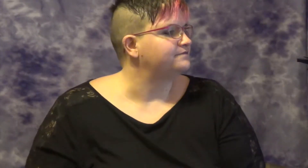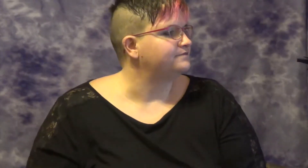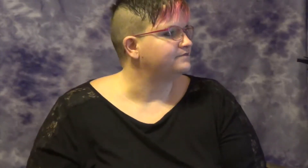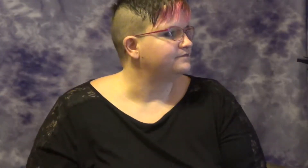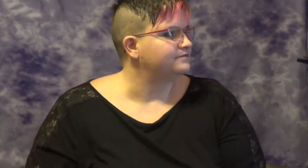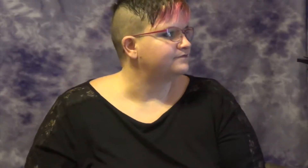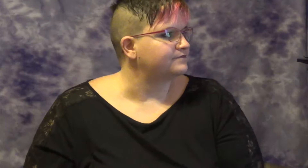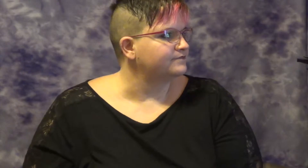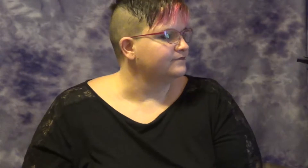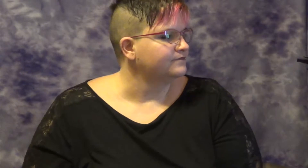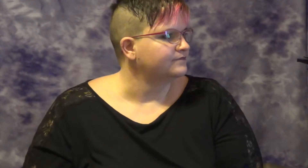or restrained.